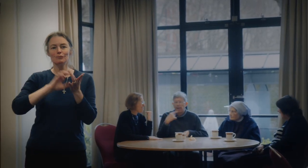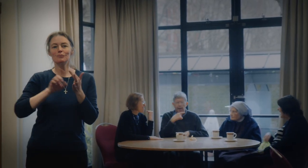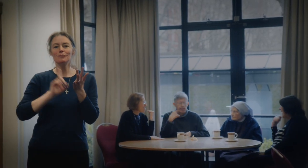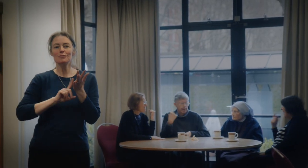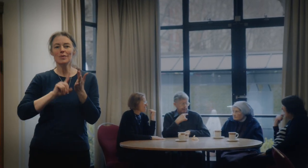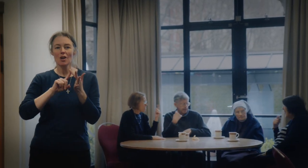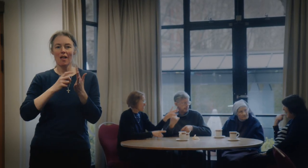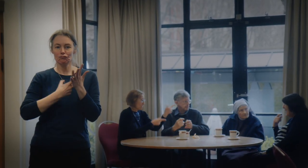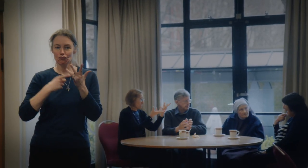Hello, I'm Michelle Roker.